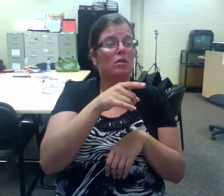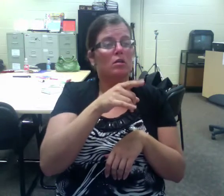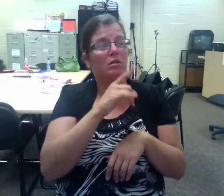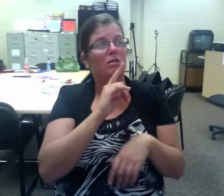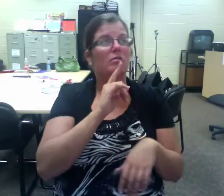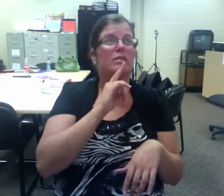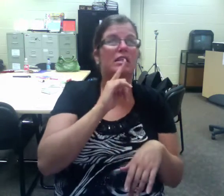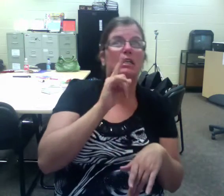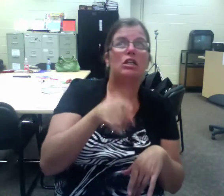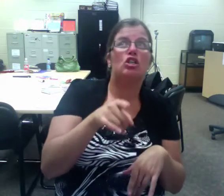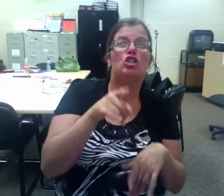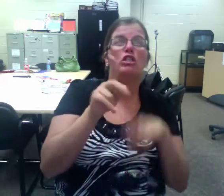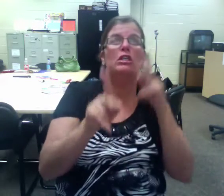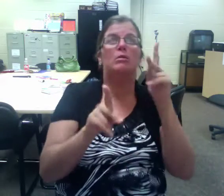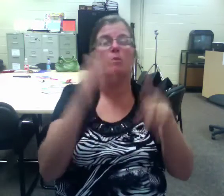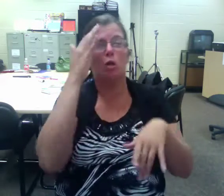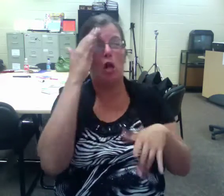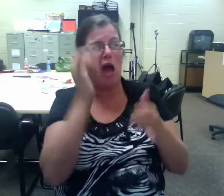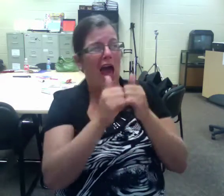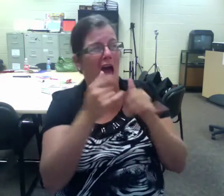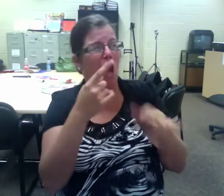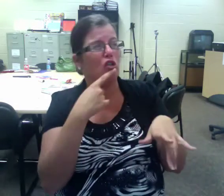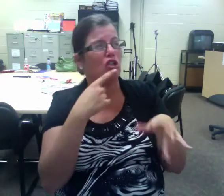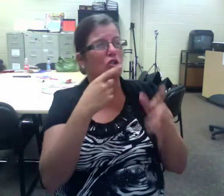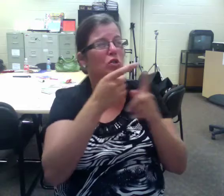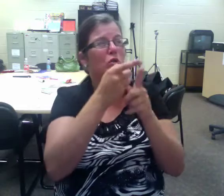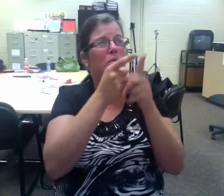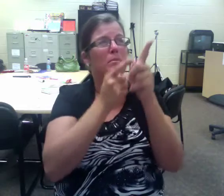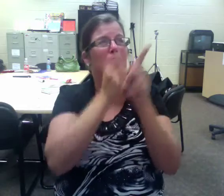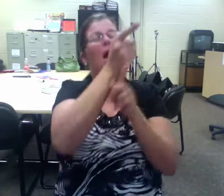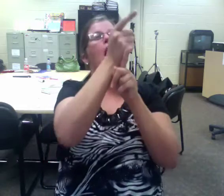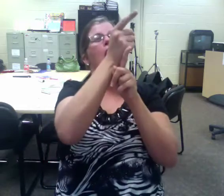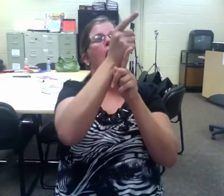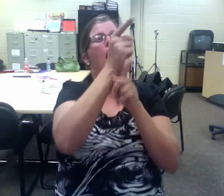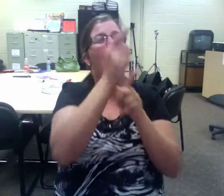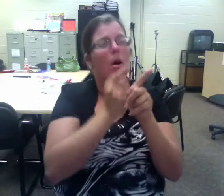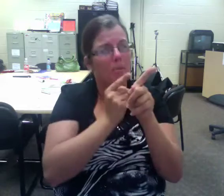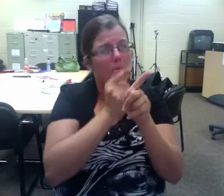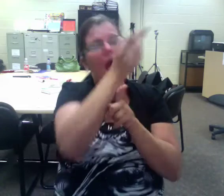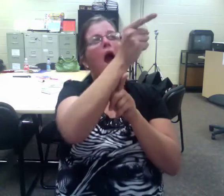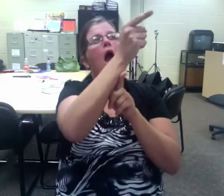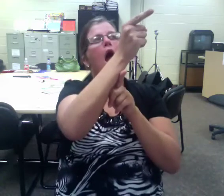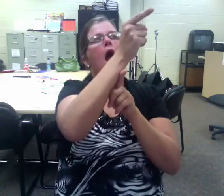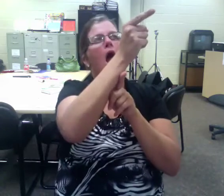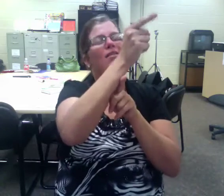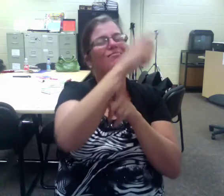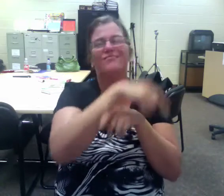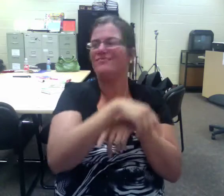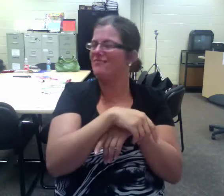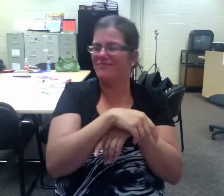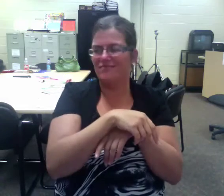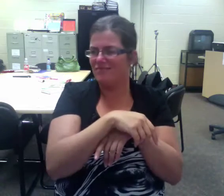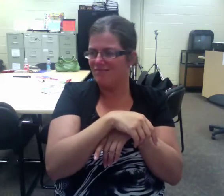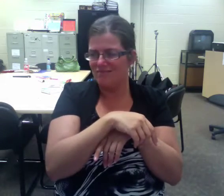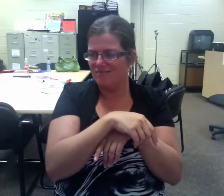to fire the cannons? No. Tell you what, it was the size of the colonies. They